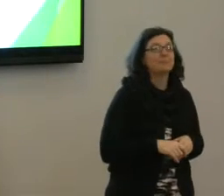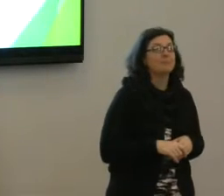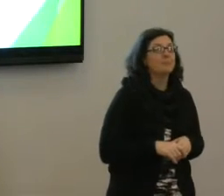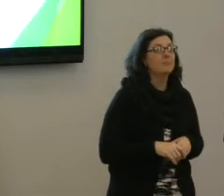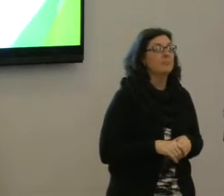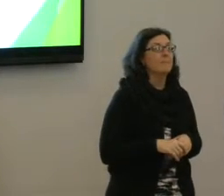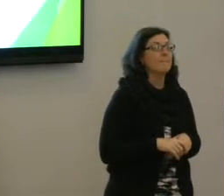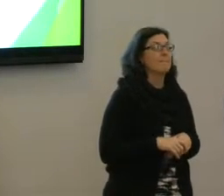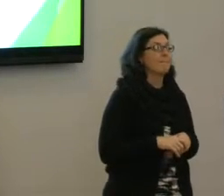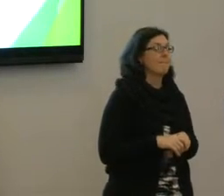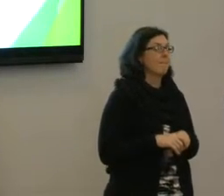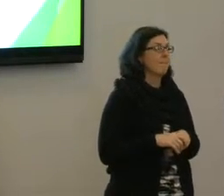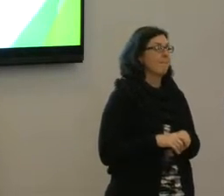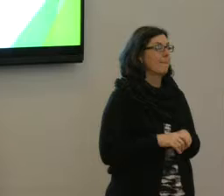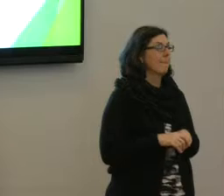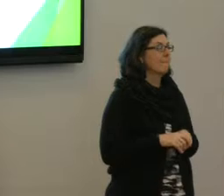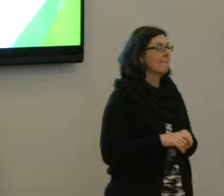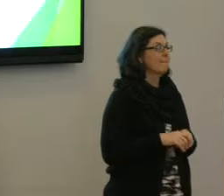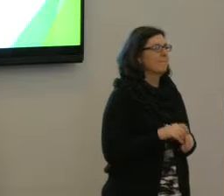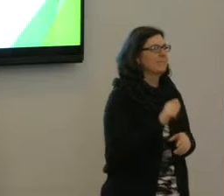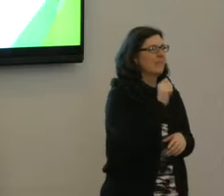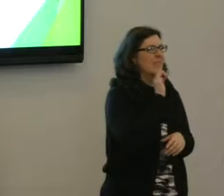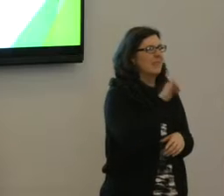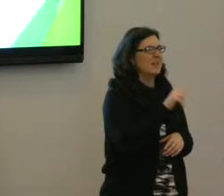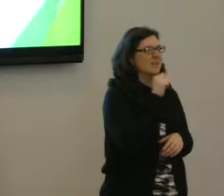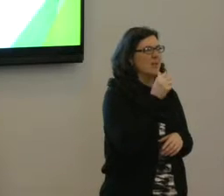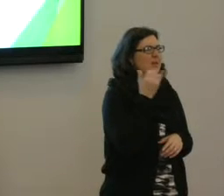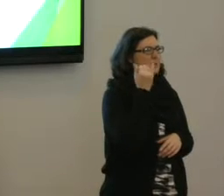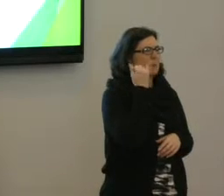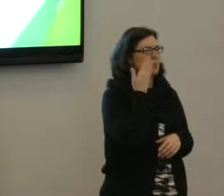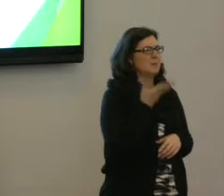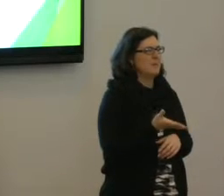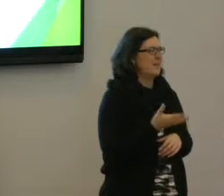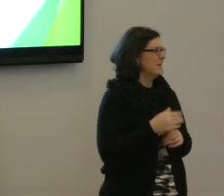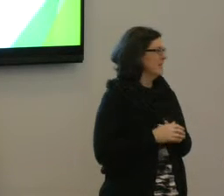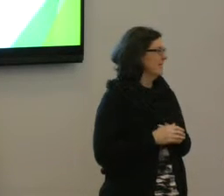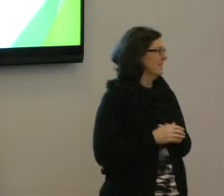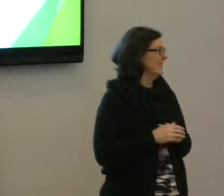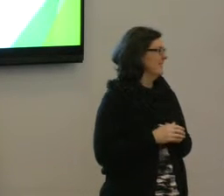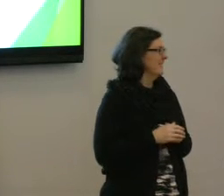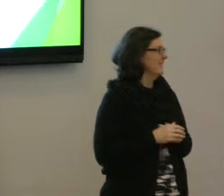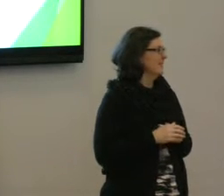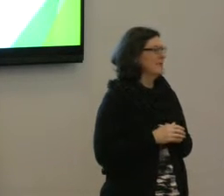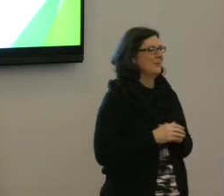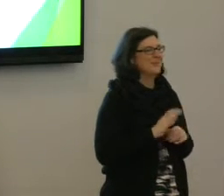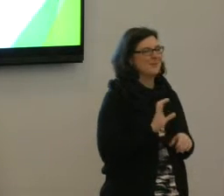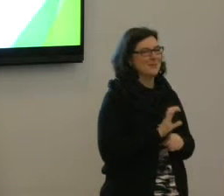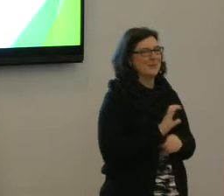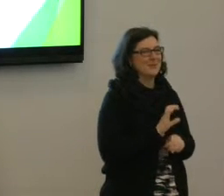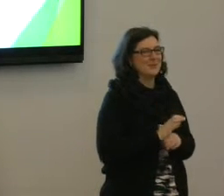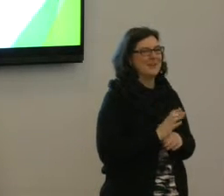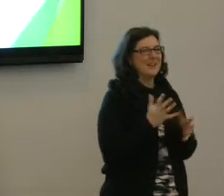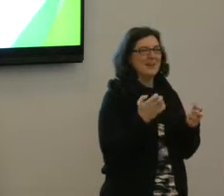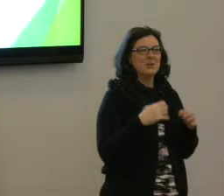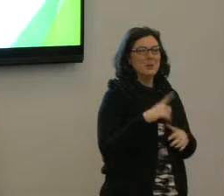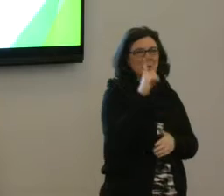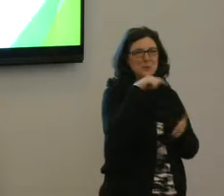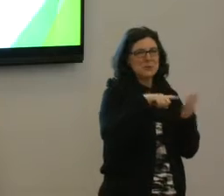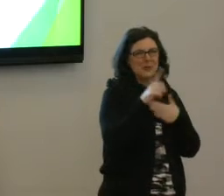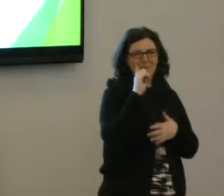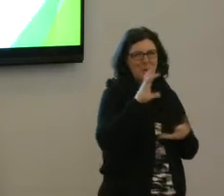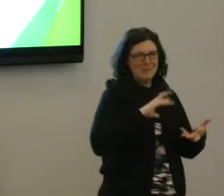church's... That's not supposed to be up there. Is the church a safe place? I don't want to check for